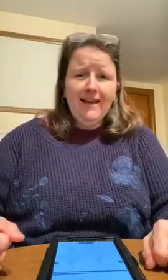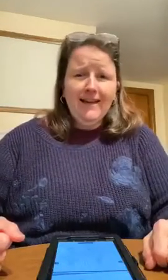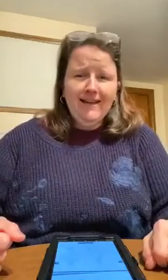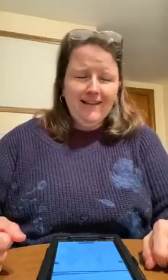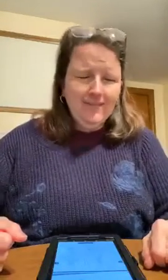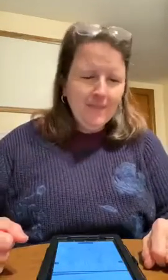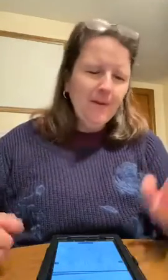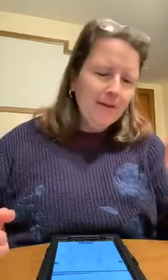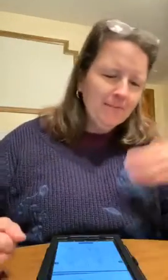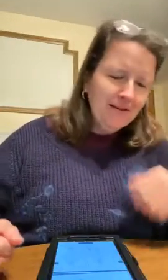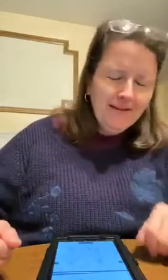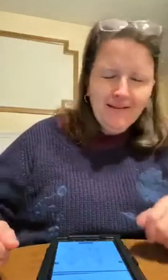Okay.